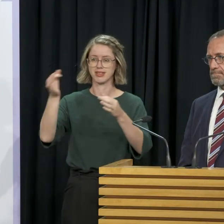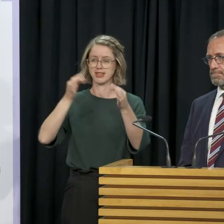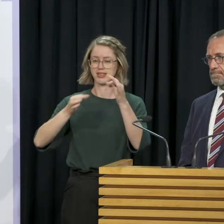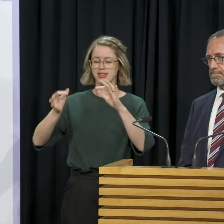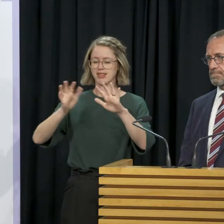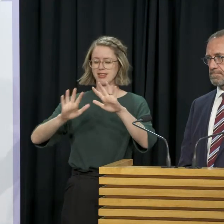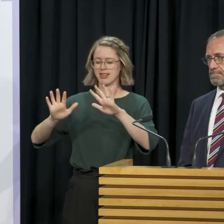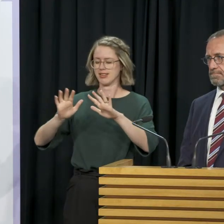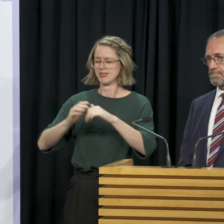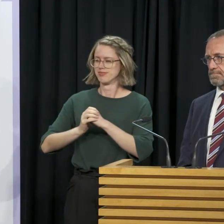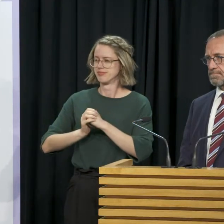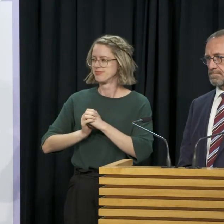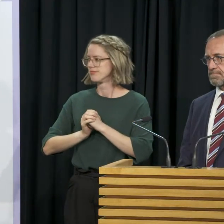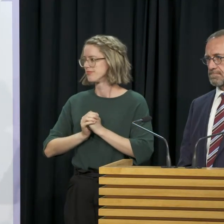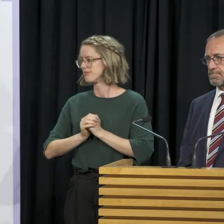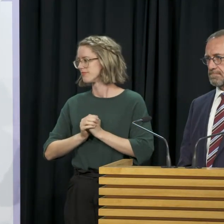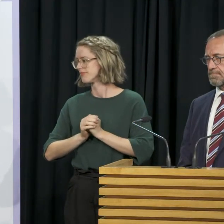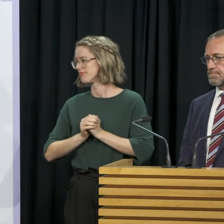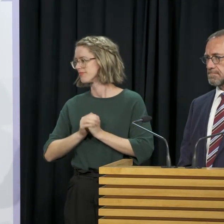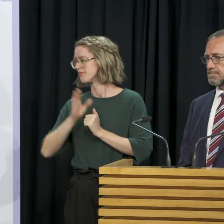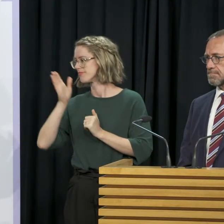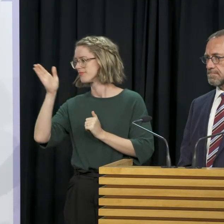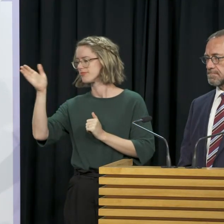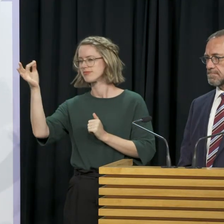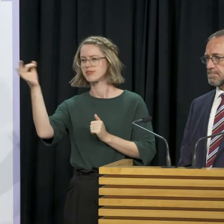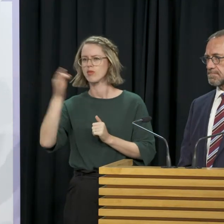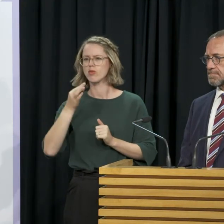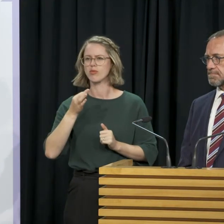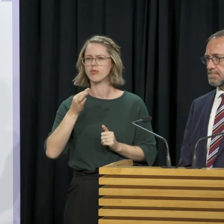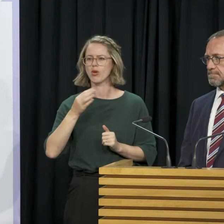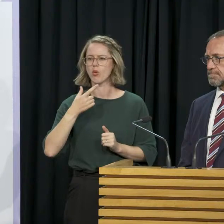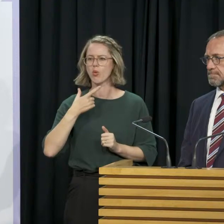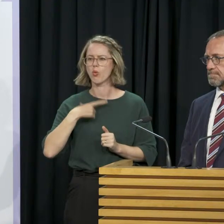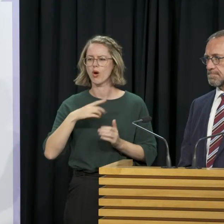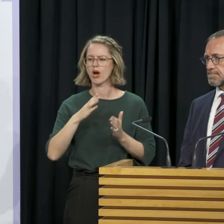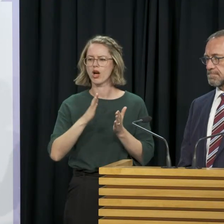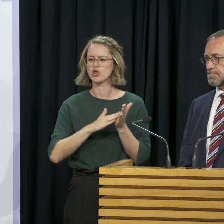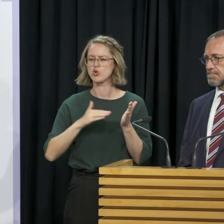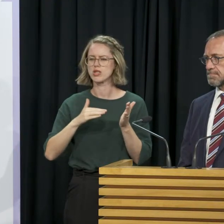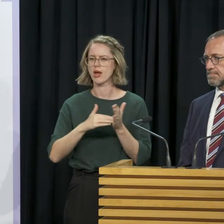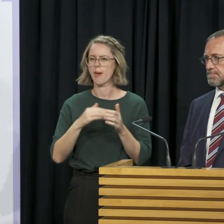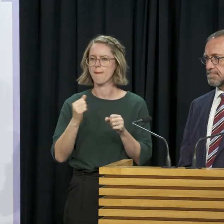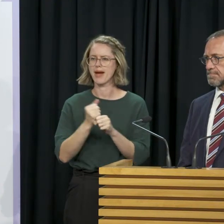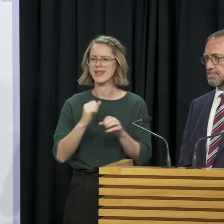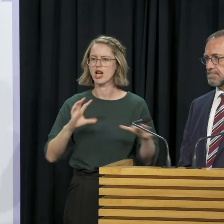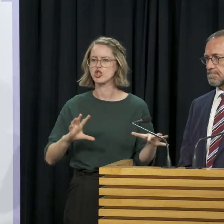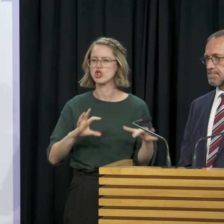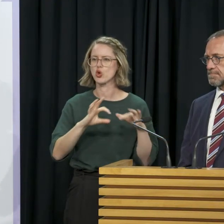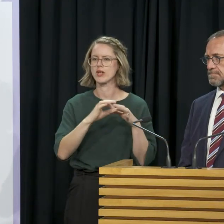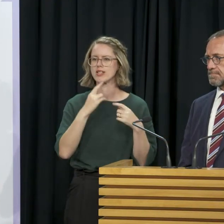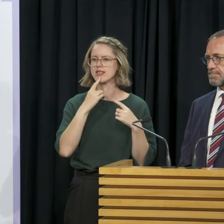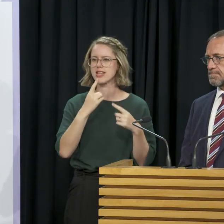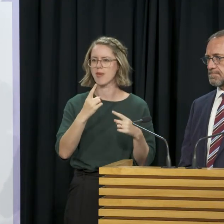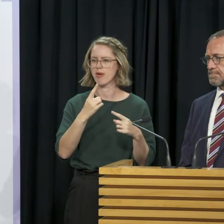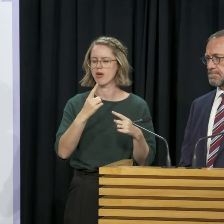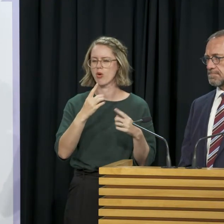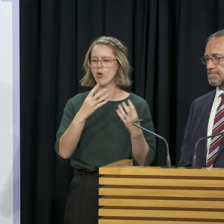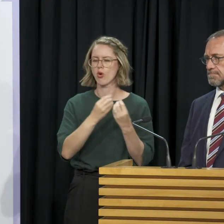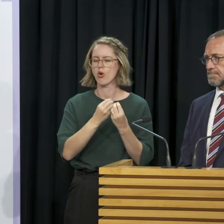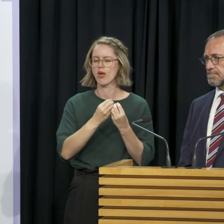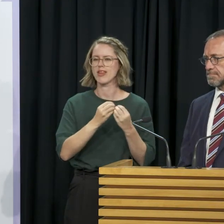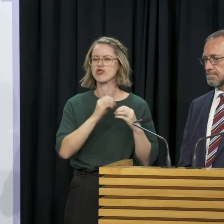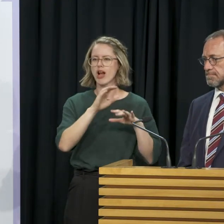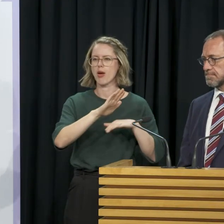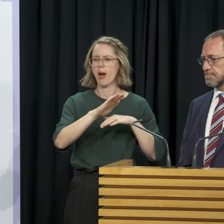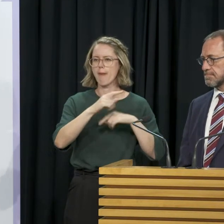Richard. Why did New Zealand elect to produce a joint statement with Australia on Hong Kong?